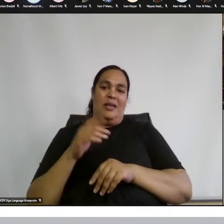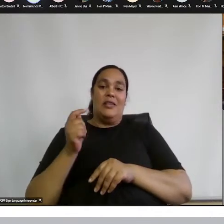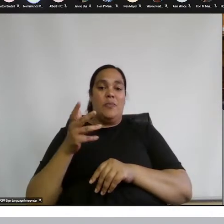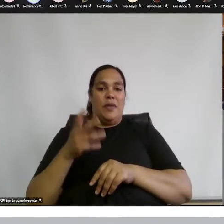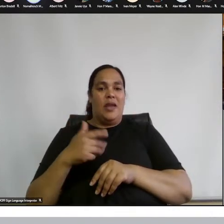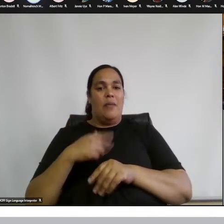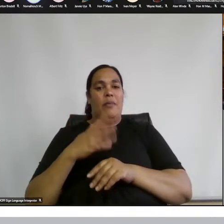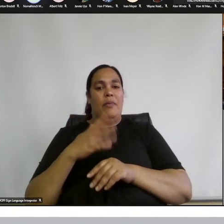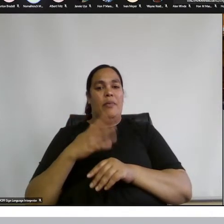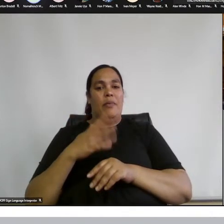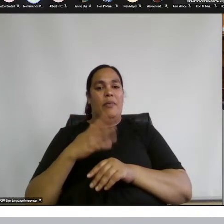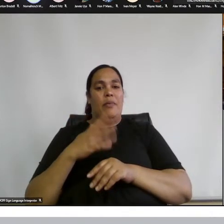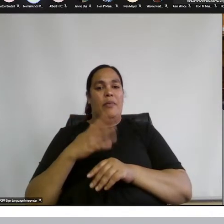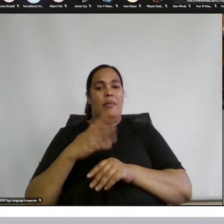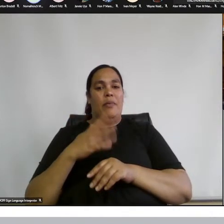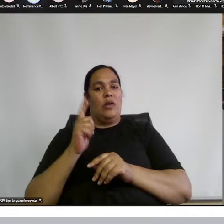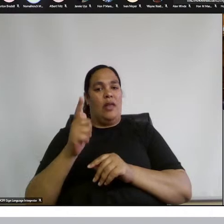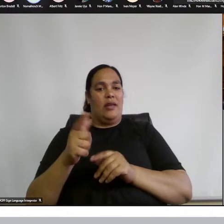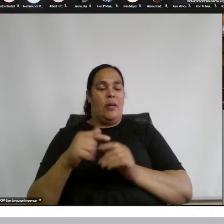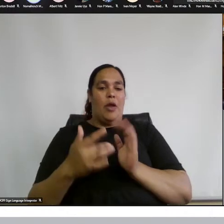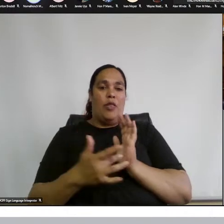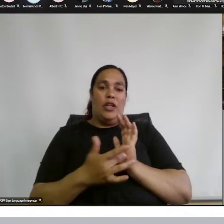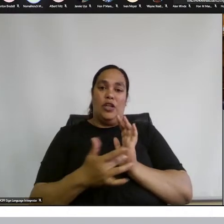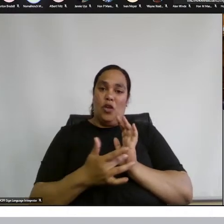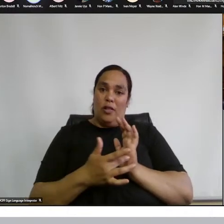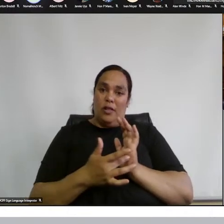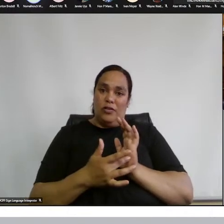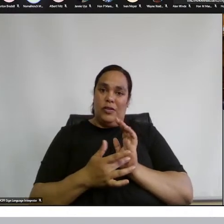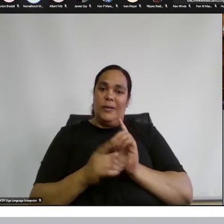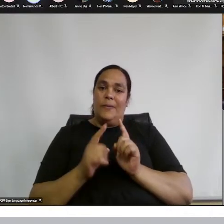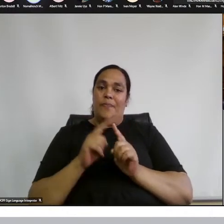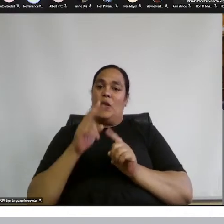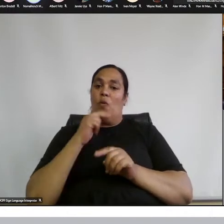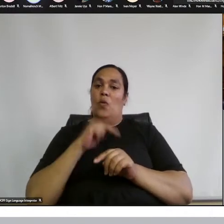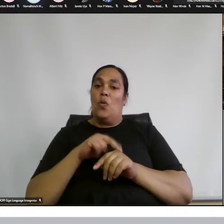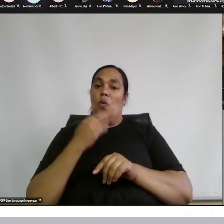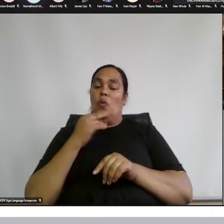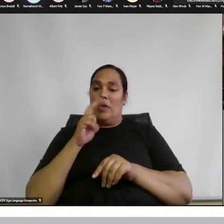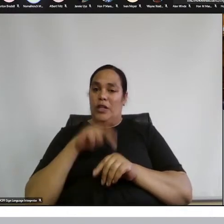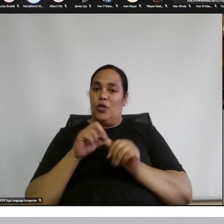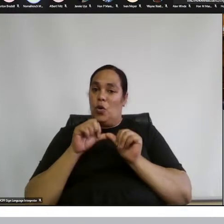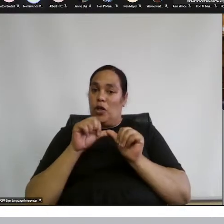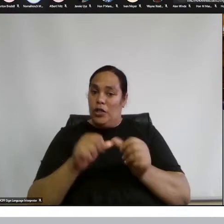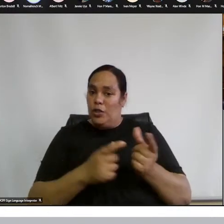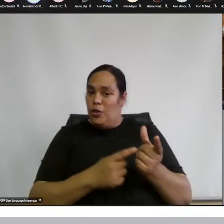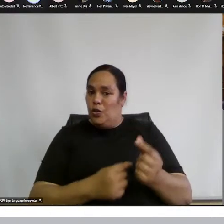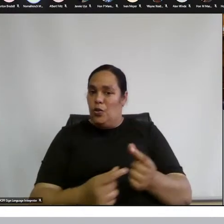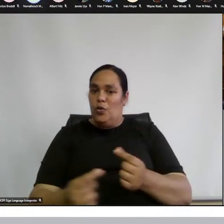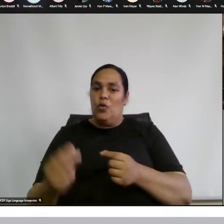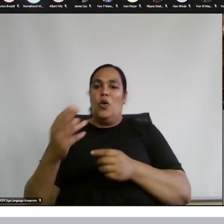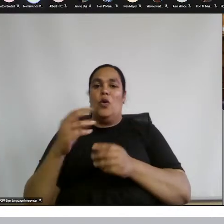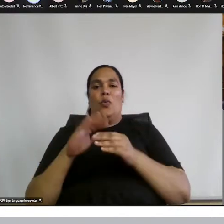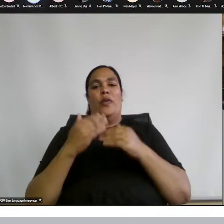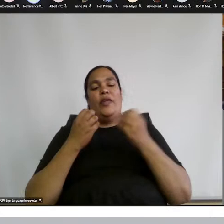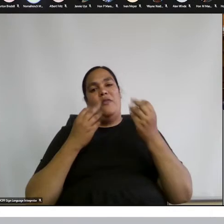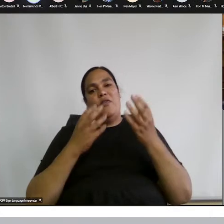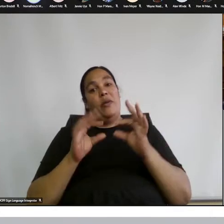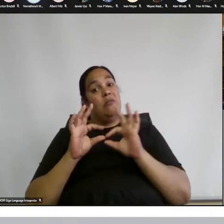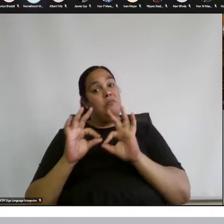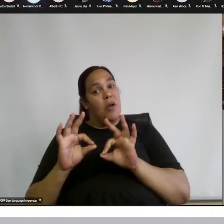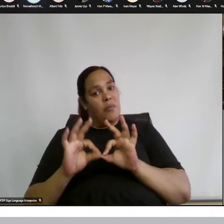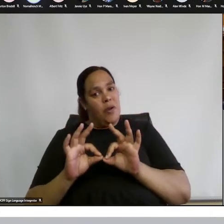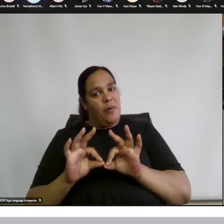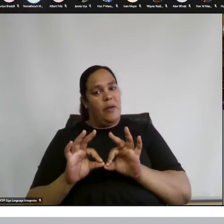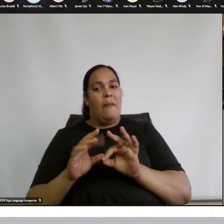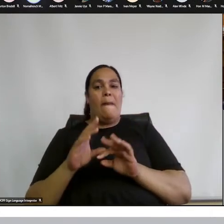did mention our flagship related to the technology, because we have to continue providing people with the information, accurate